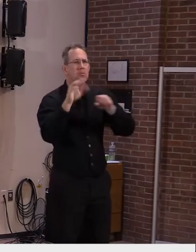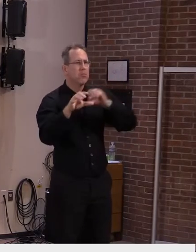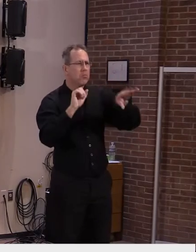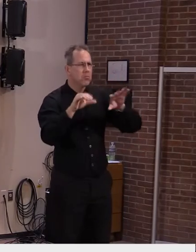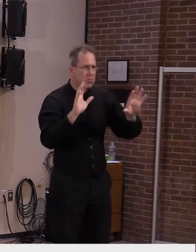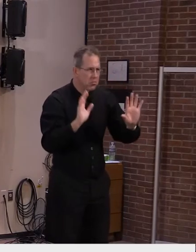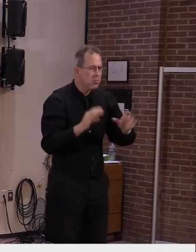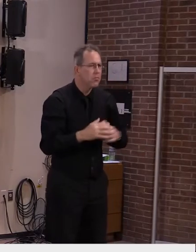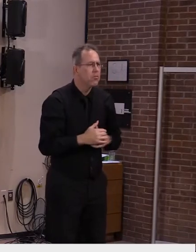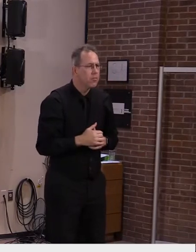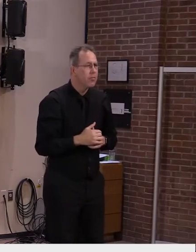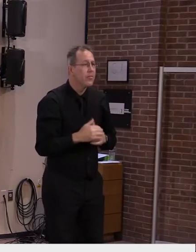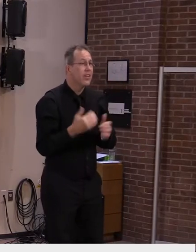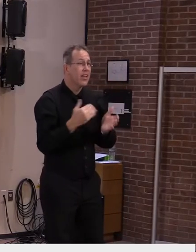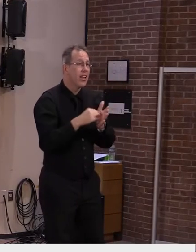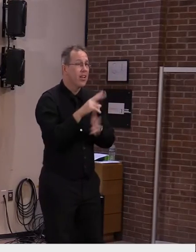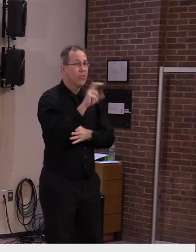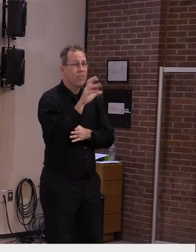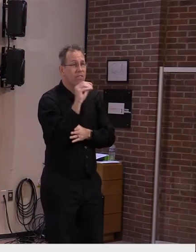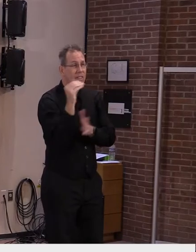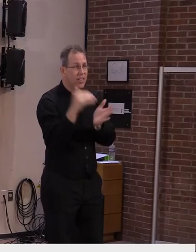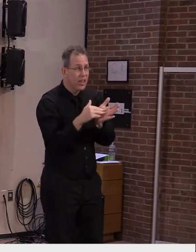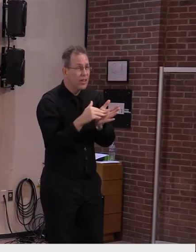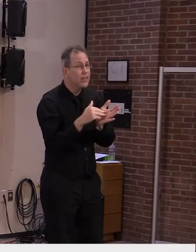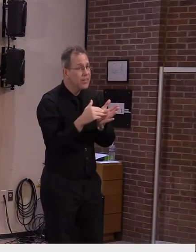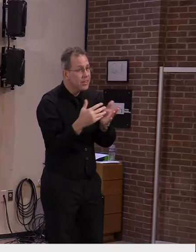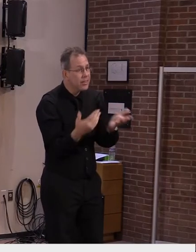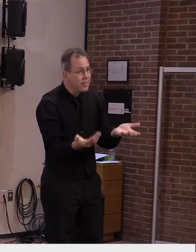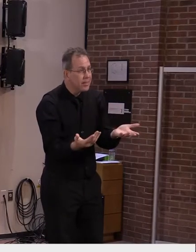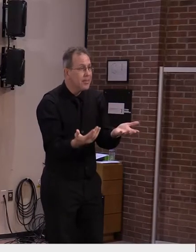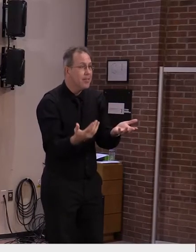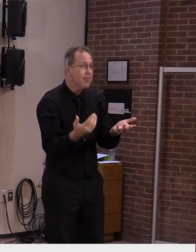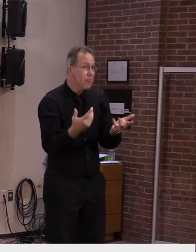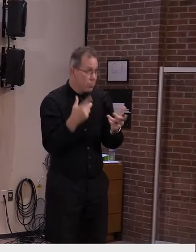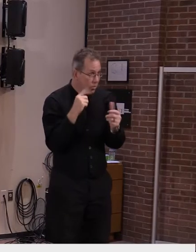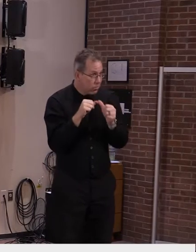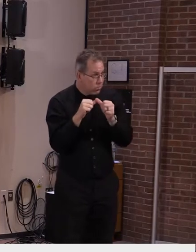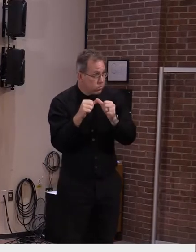only last us, a matter of a month, maybe.